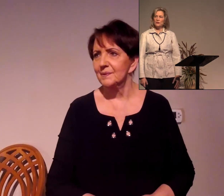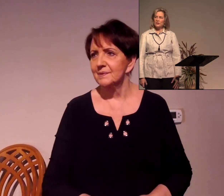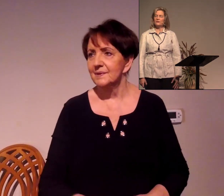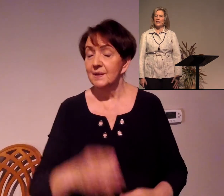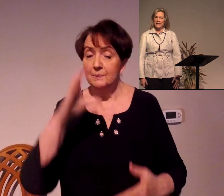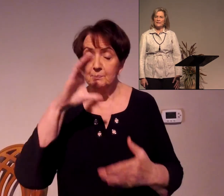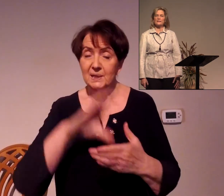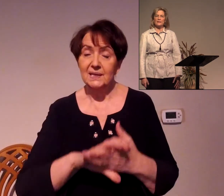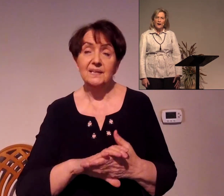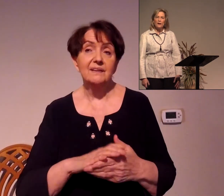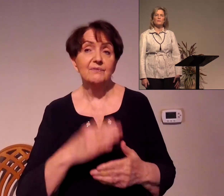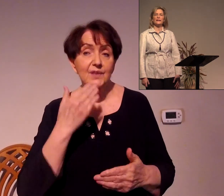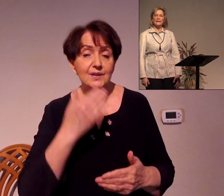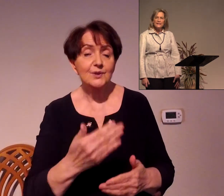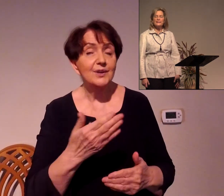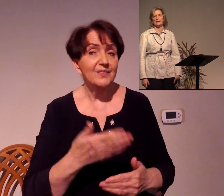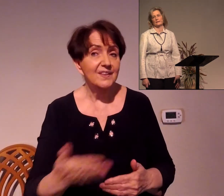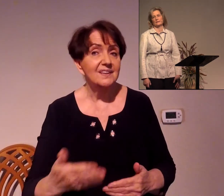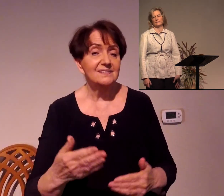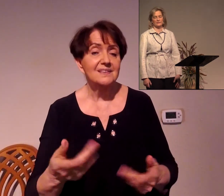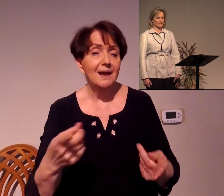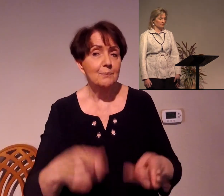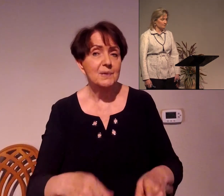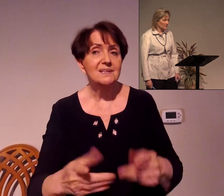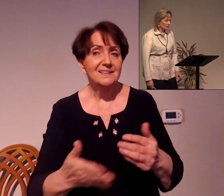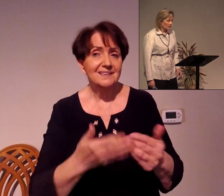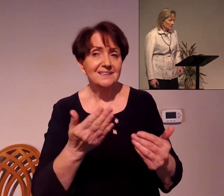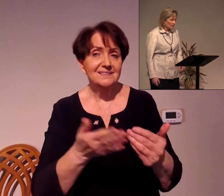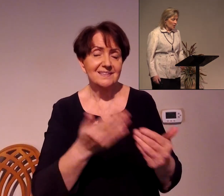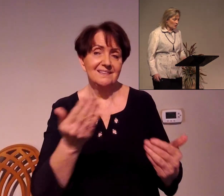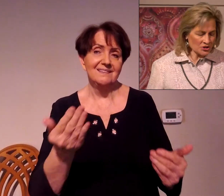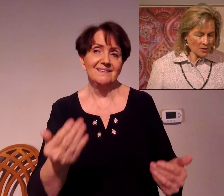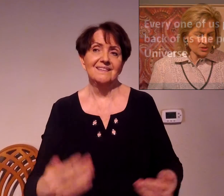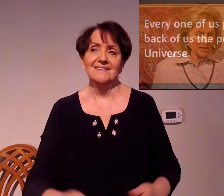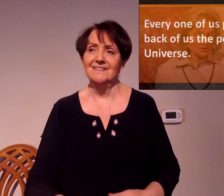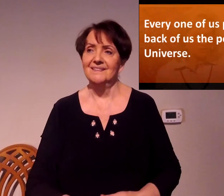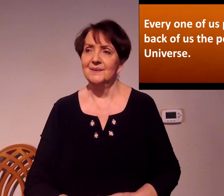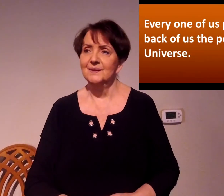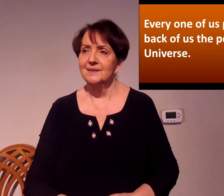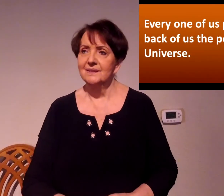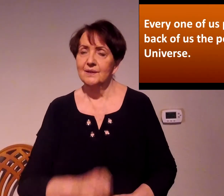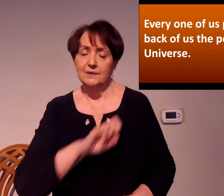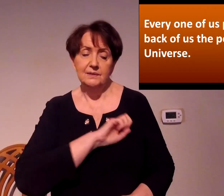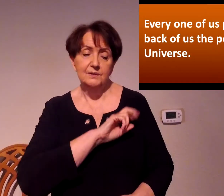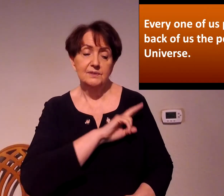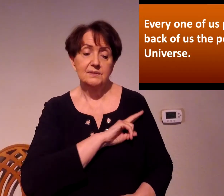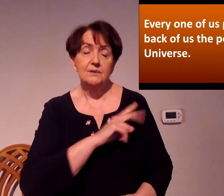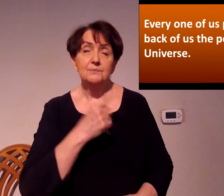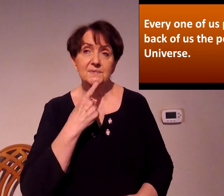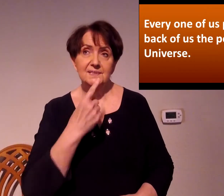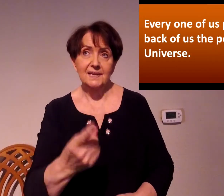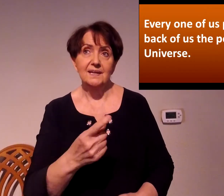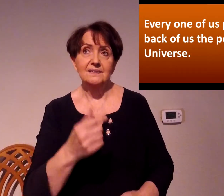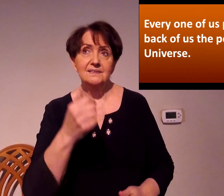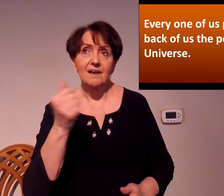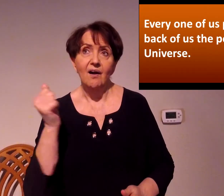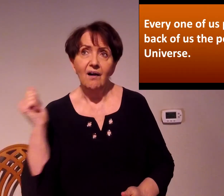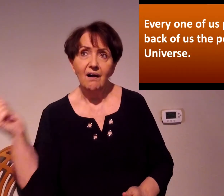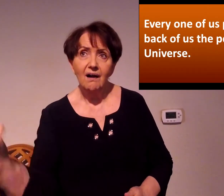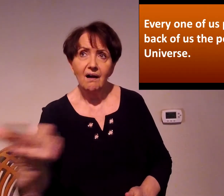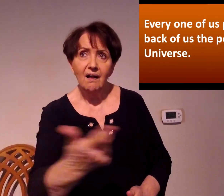Believe that good things come easy. Ernest Holmes tells us every one of